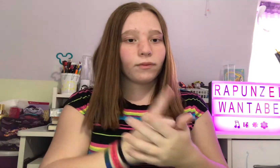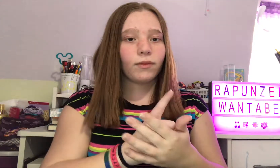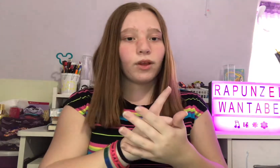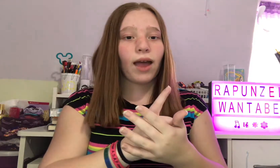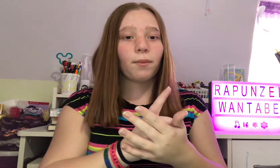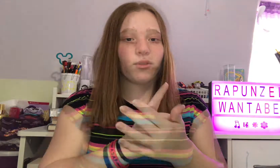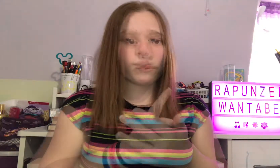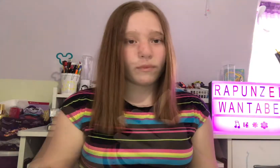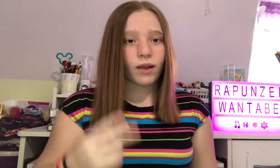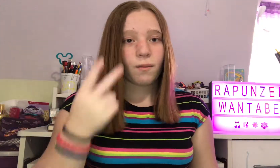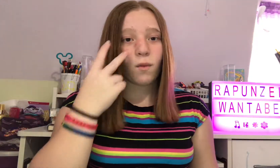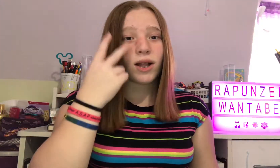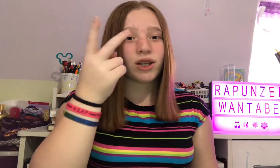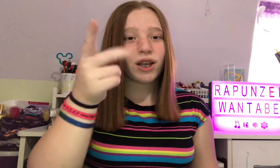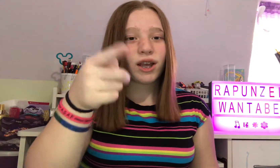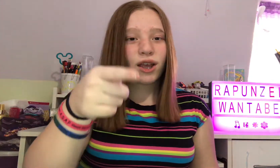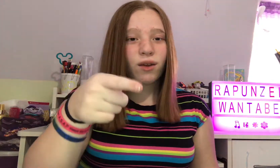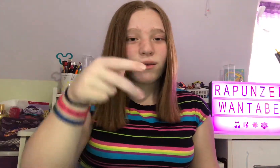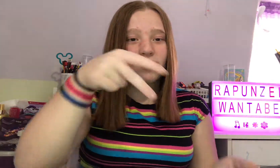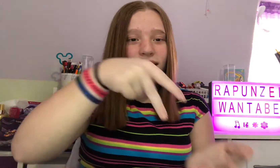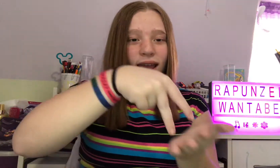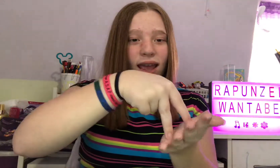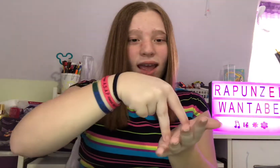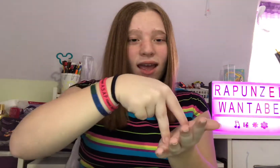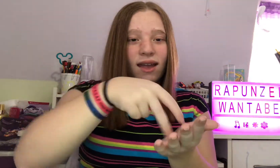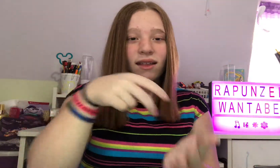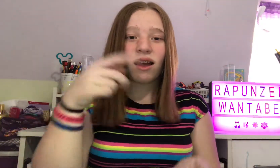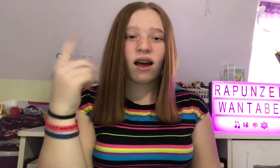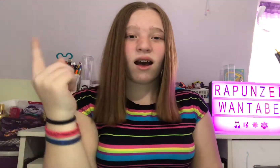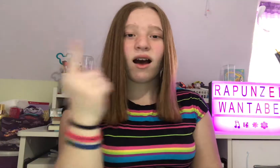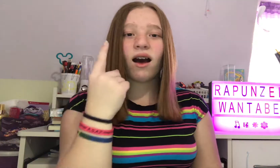you tap it twice. Watching you step